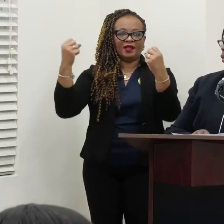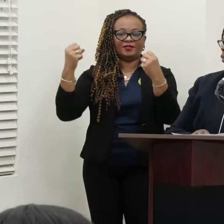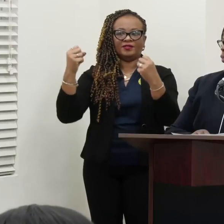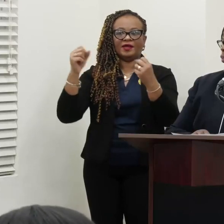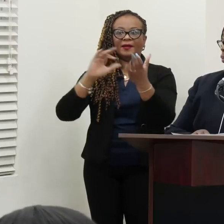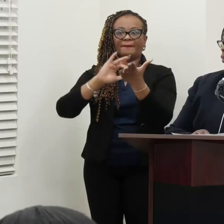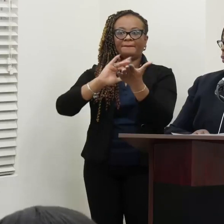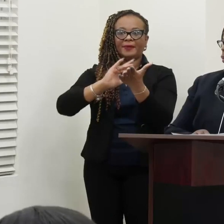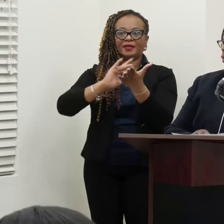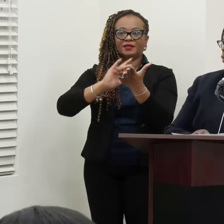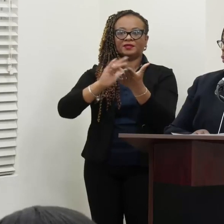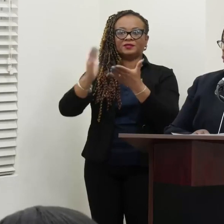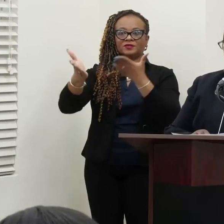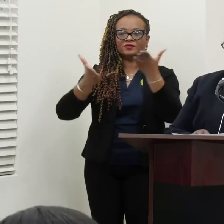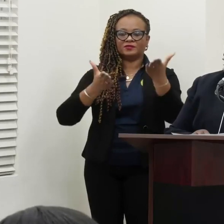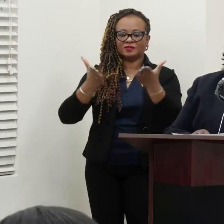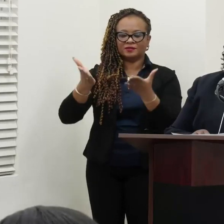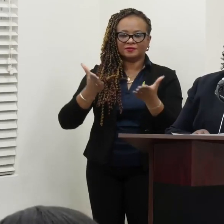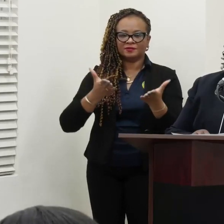services.